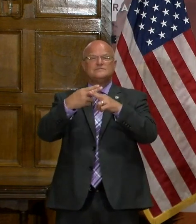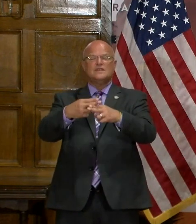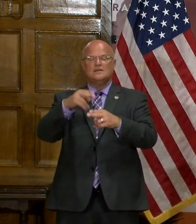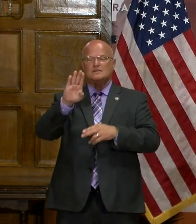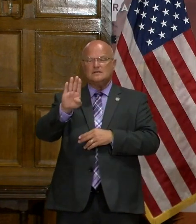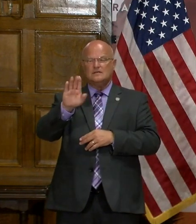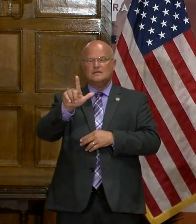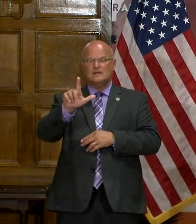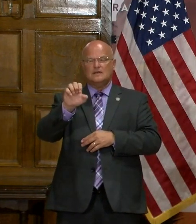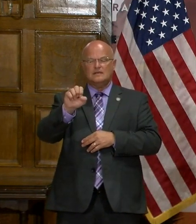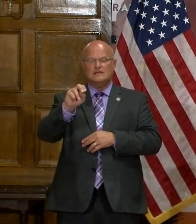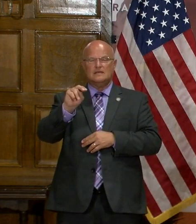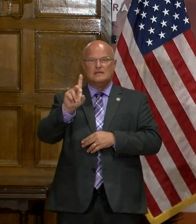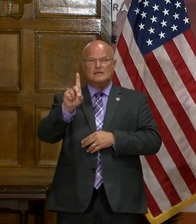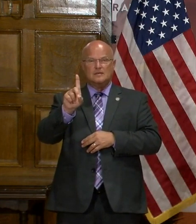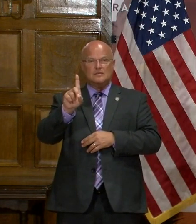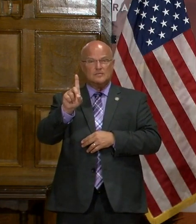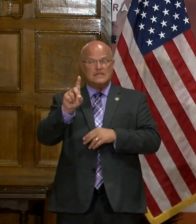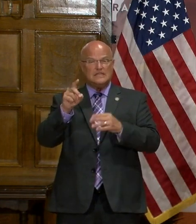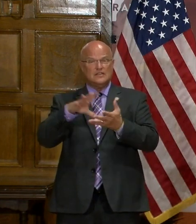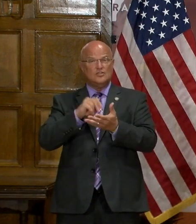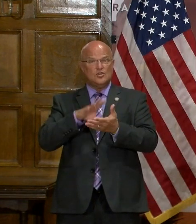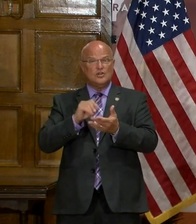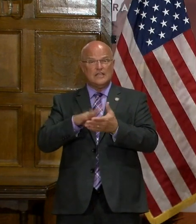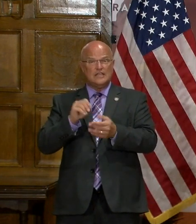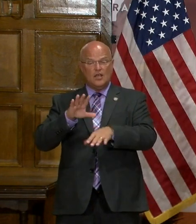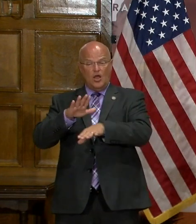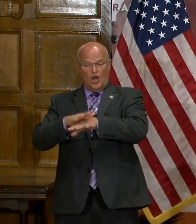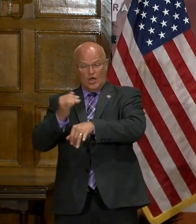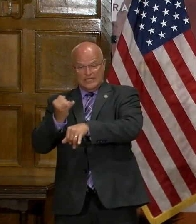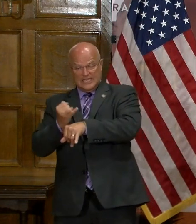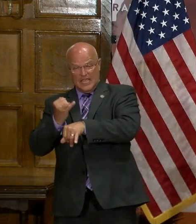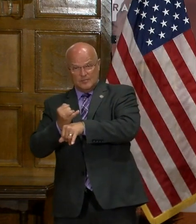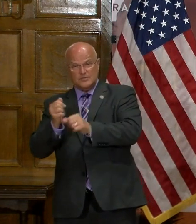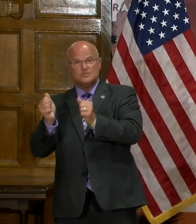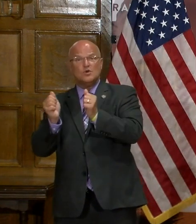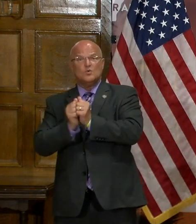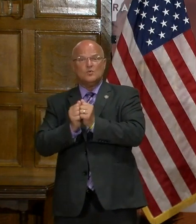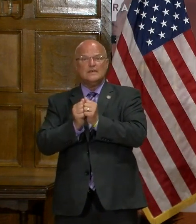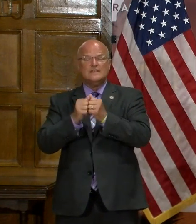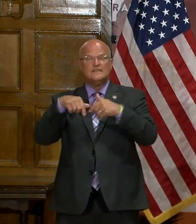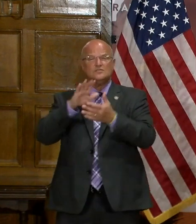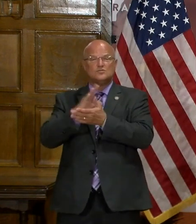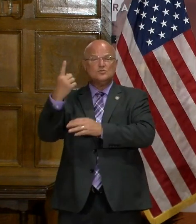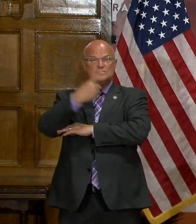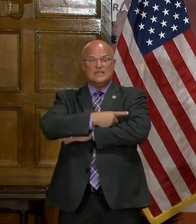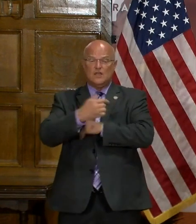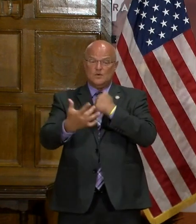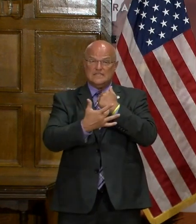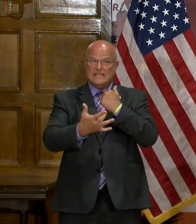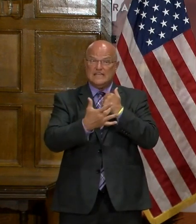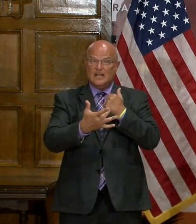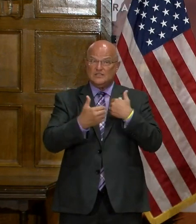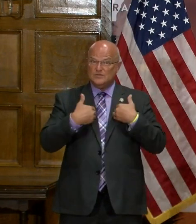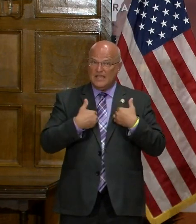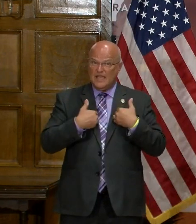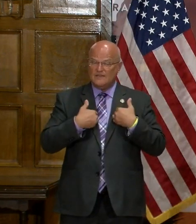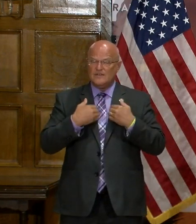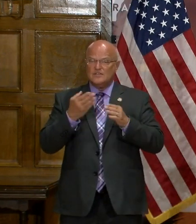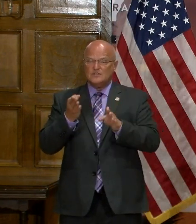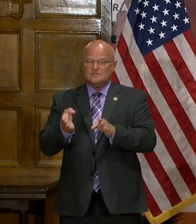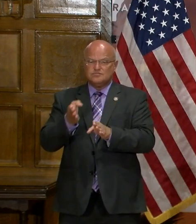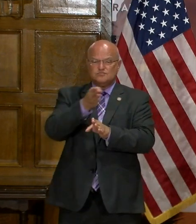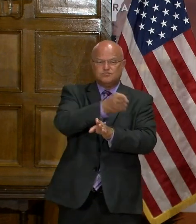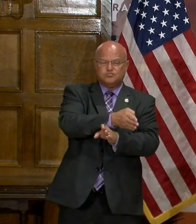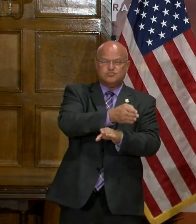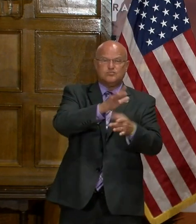in which the classes will be on campus, aligned with the traditional school day, and with the technology available to pivot